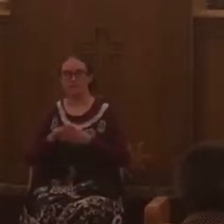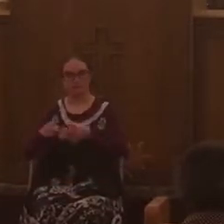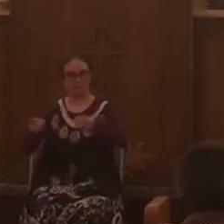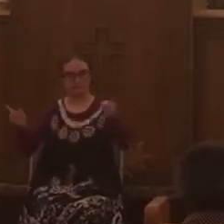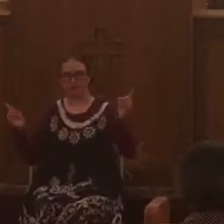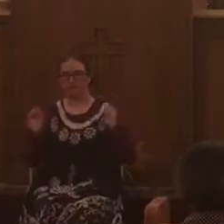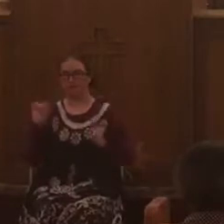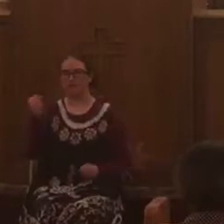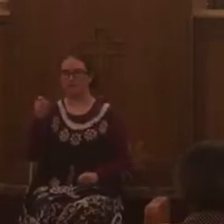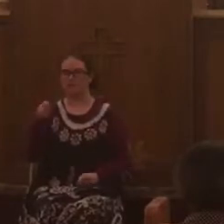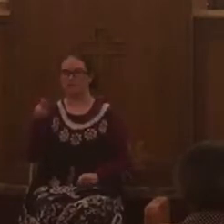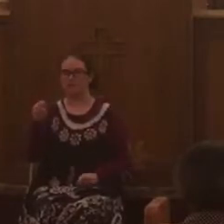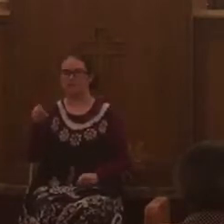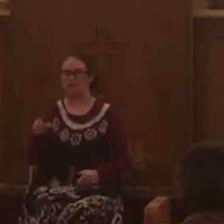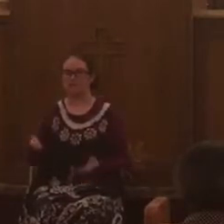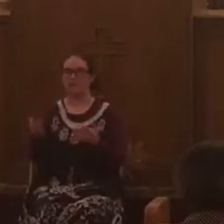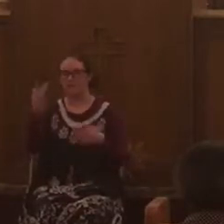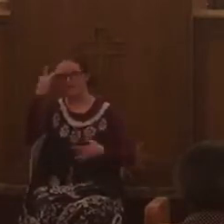in this place.